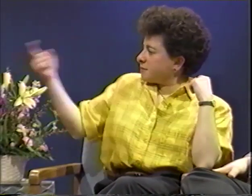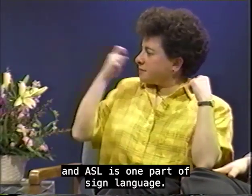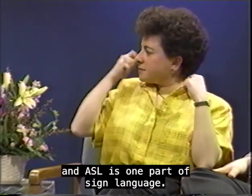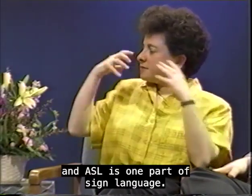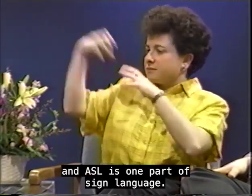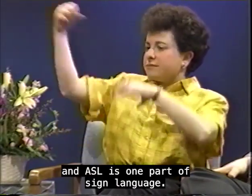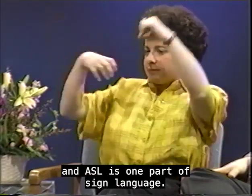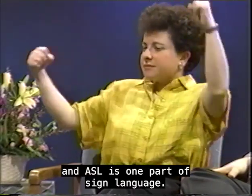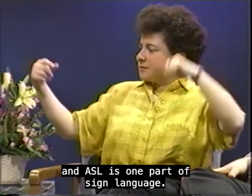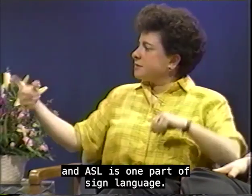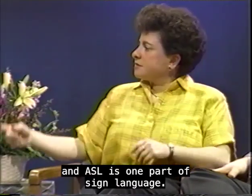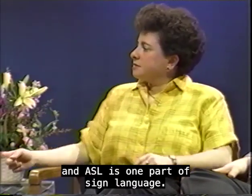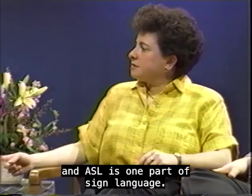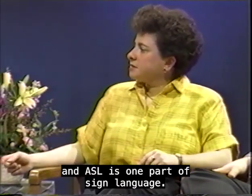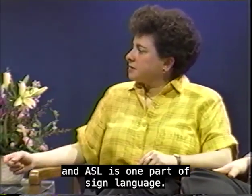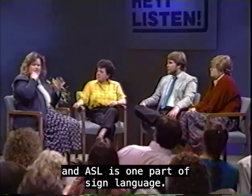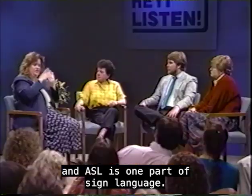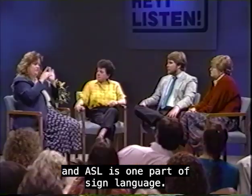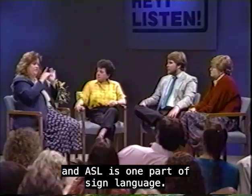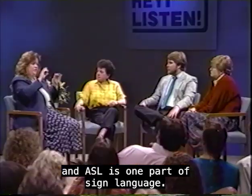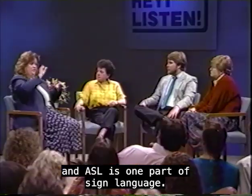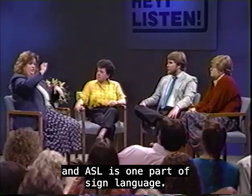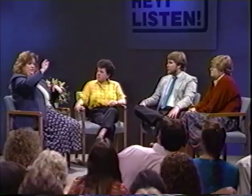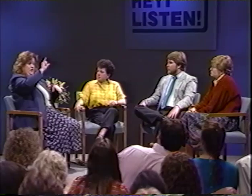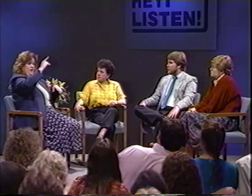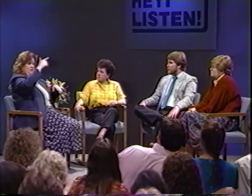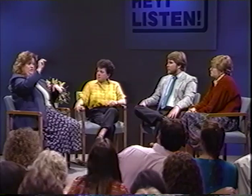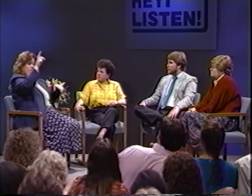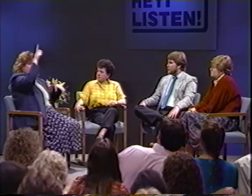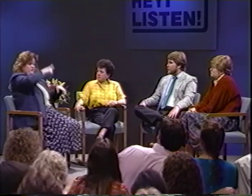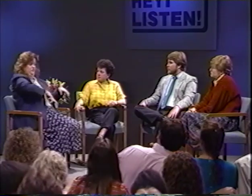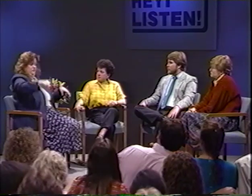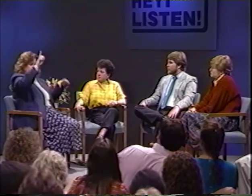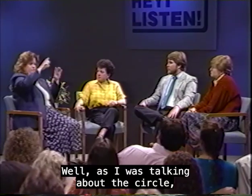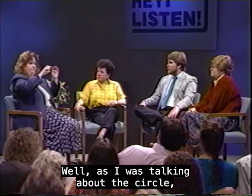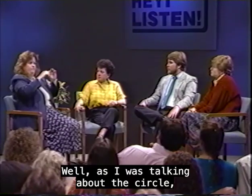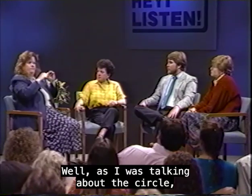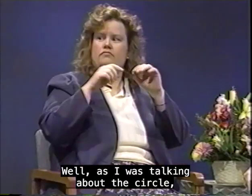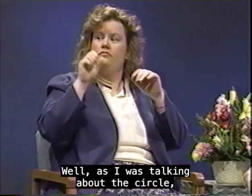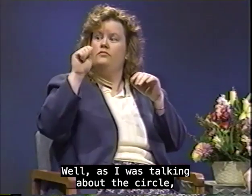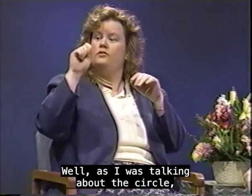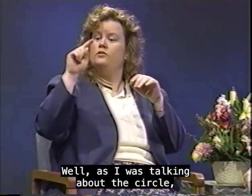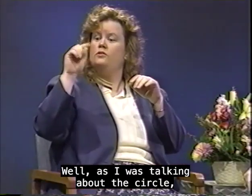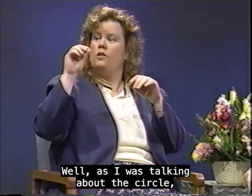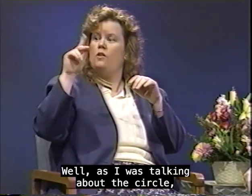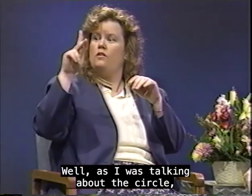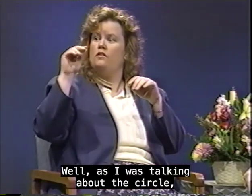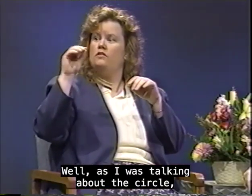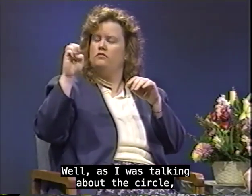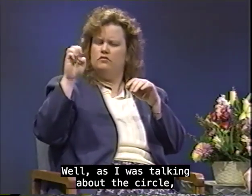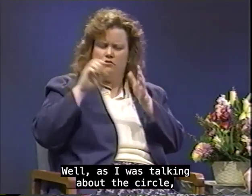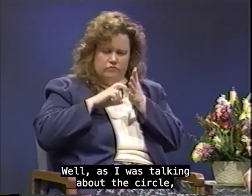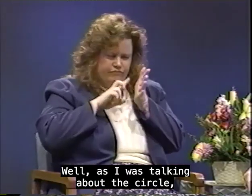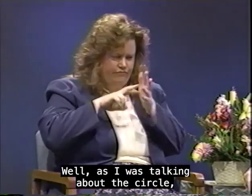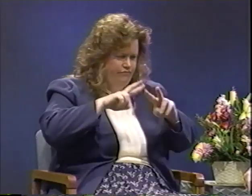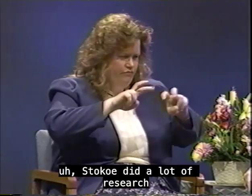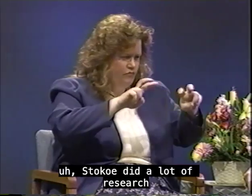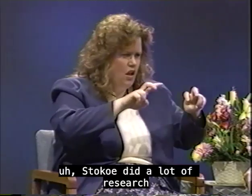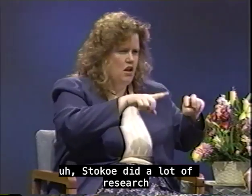and ASL is one part of sign language. Well, as I was talking about the circle, Stokey